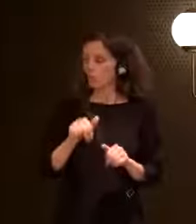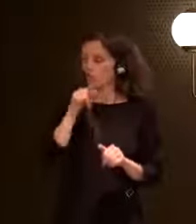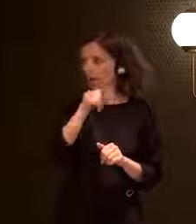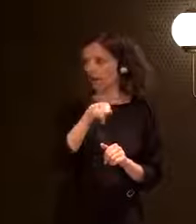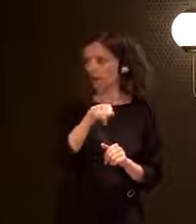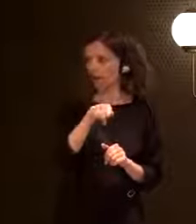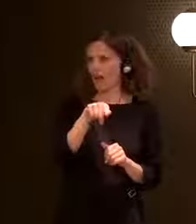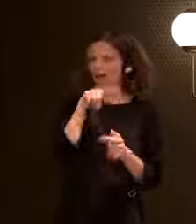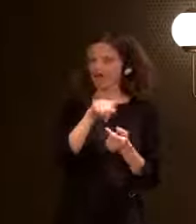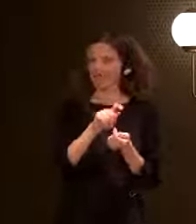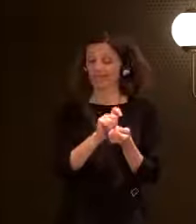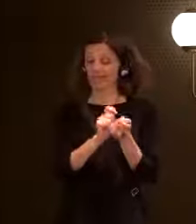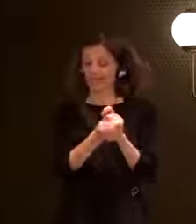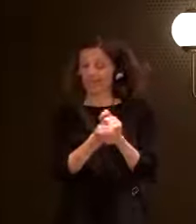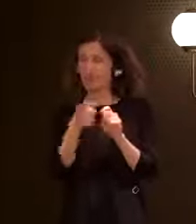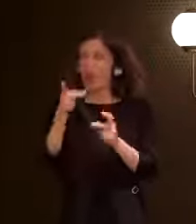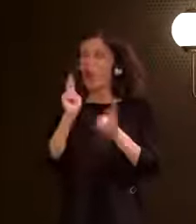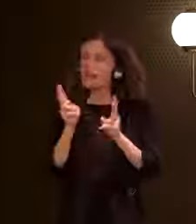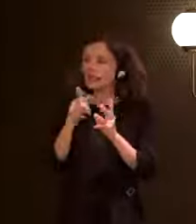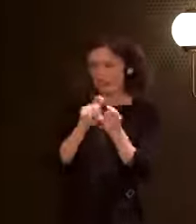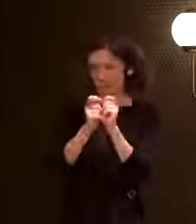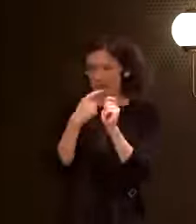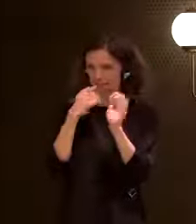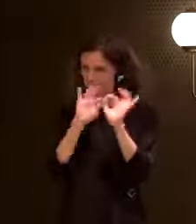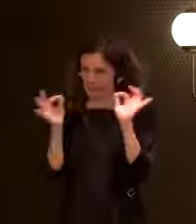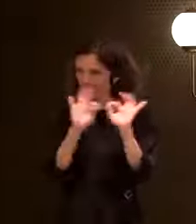language use. But very quickly, students are